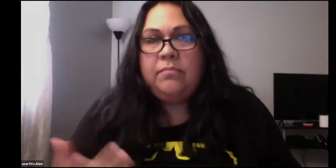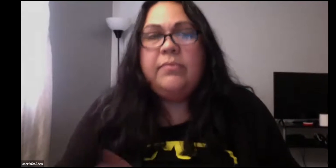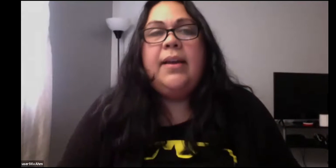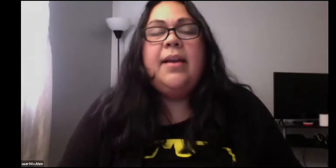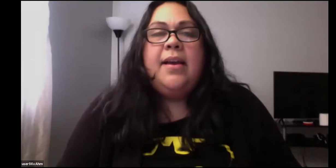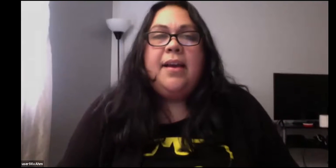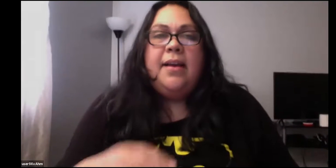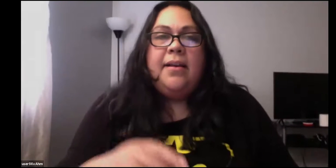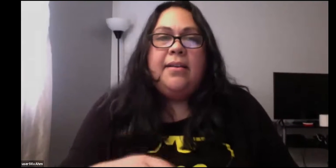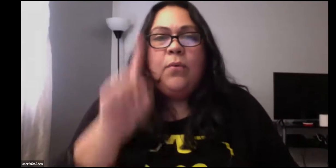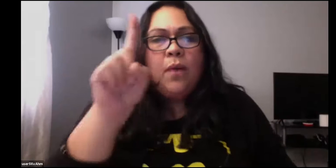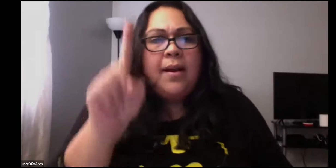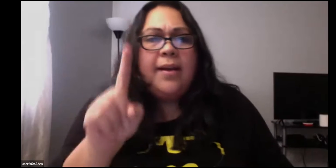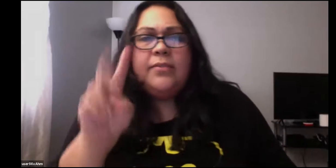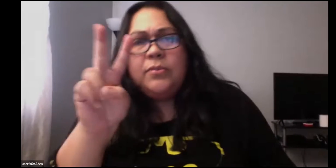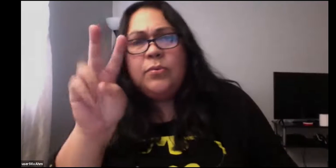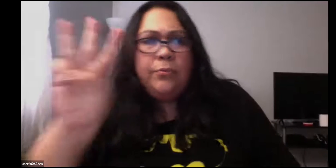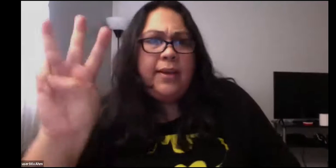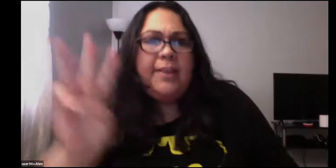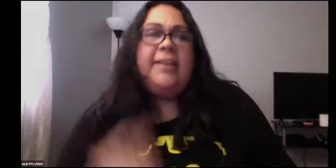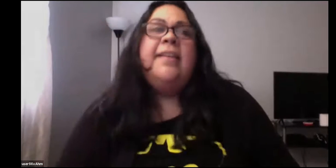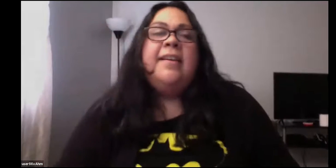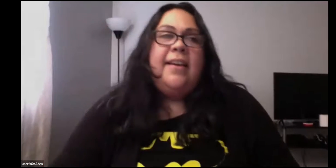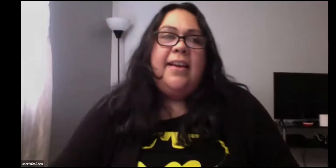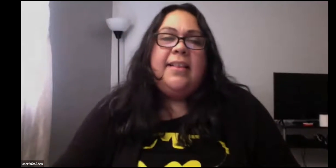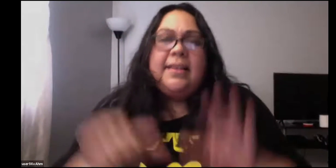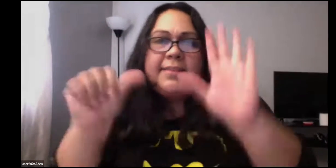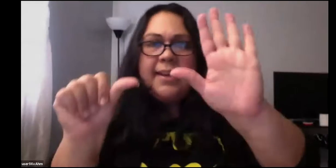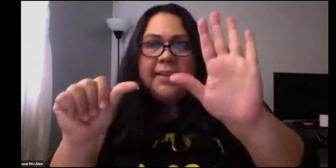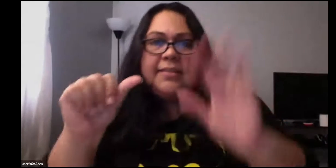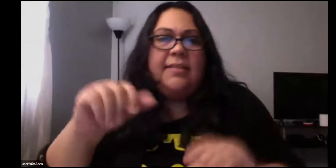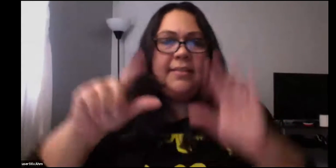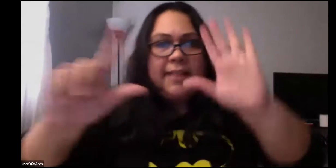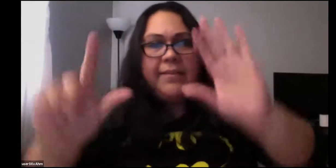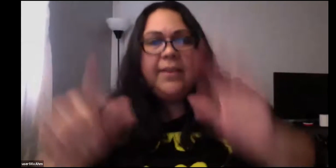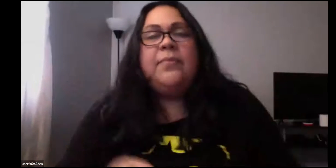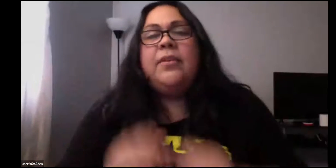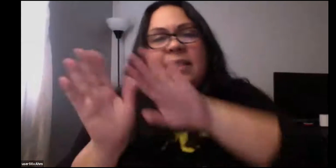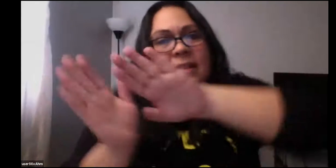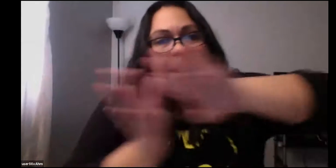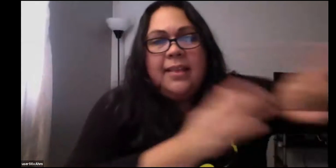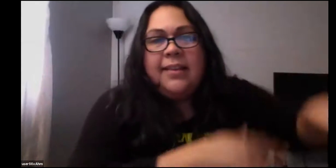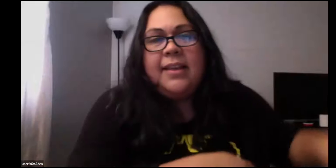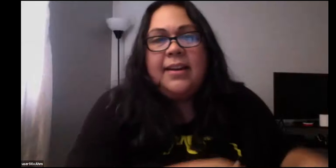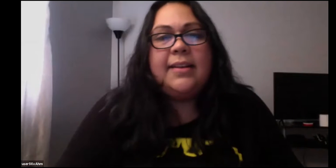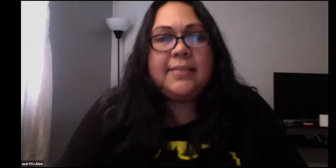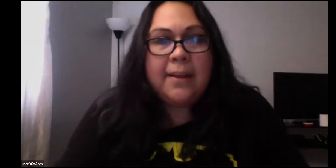right? Like 1, 2, 3, and like 6, 7. Well, it's not like that in ASL.